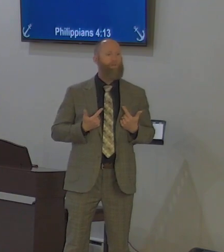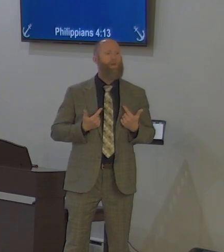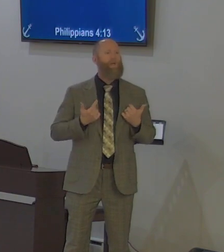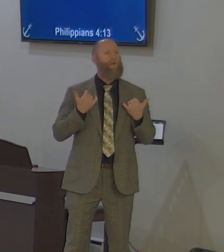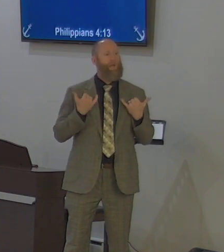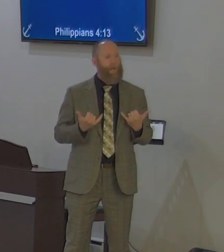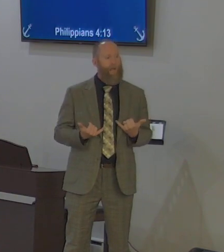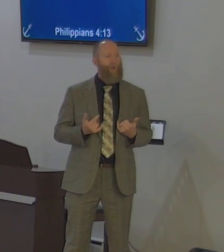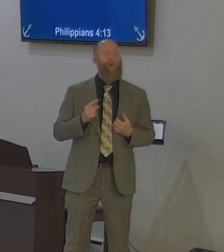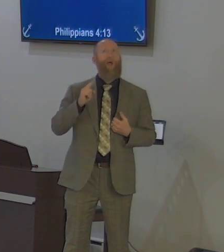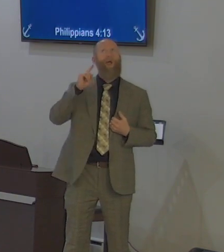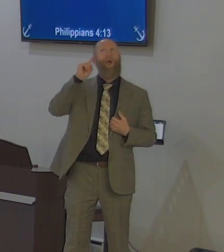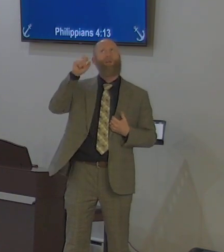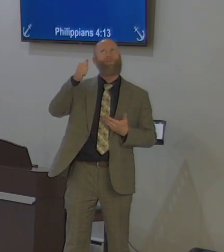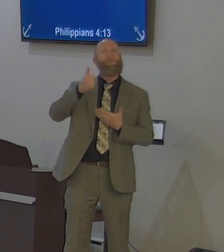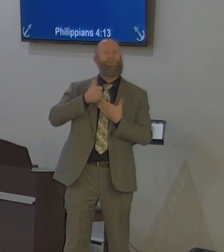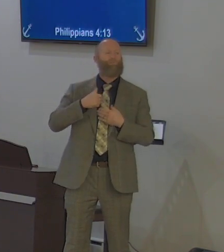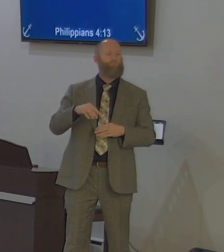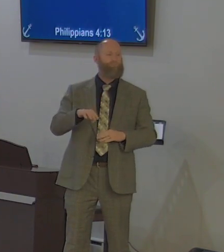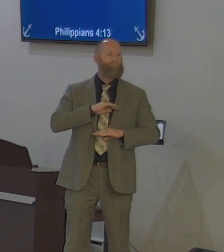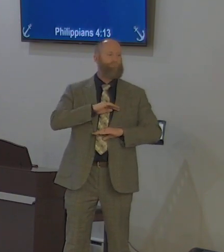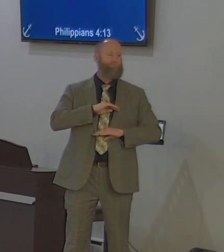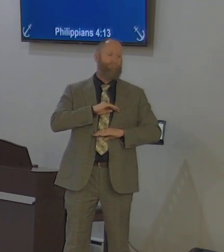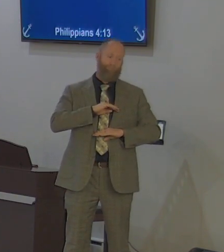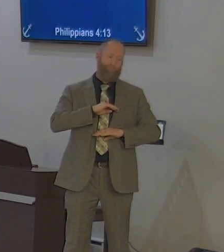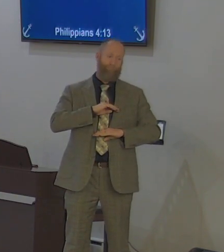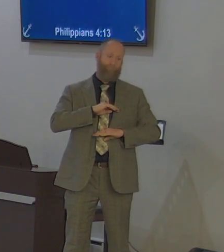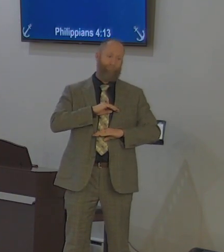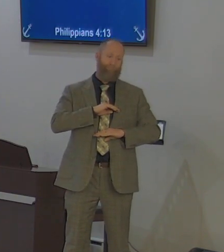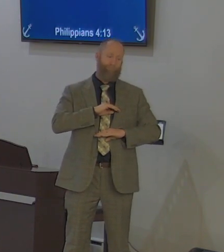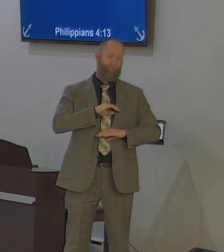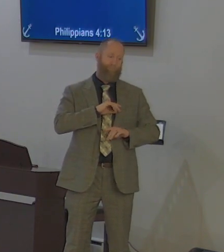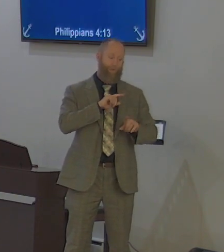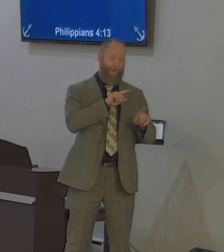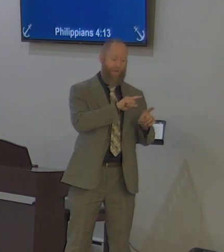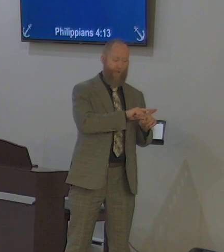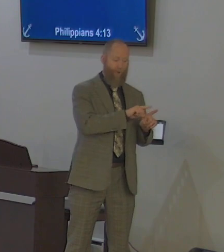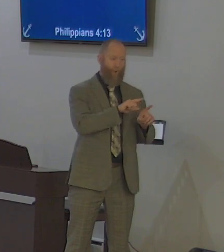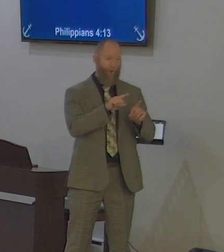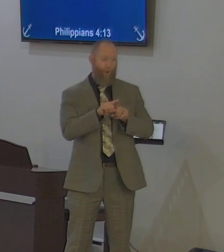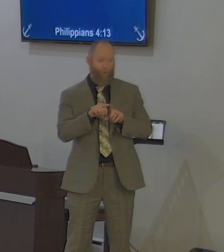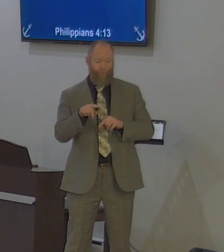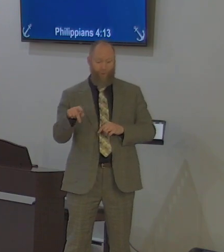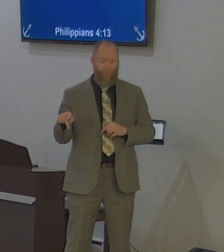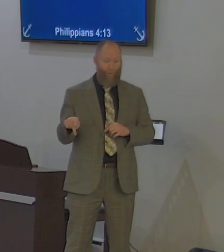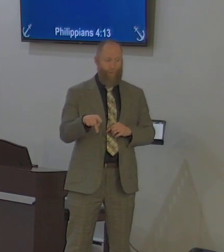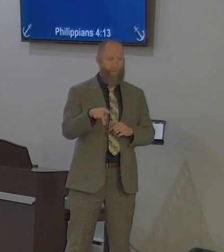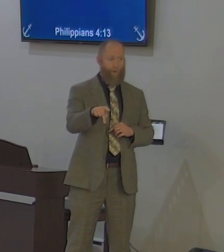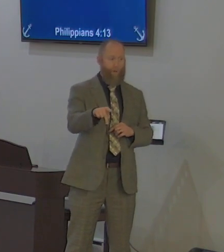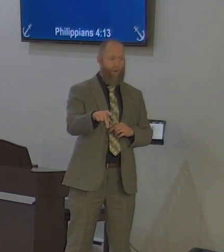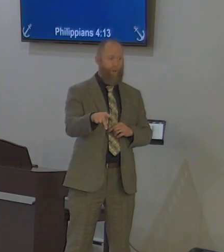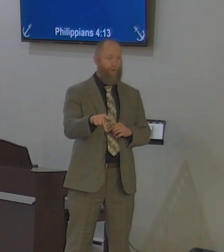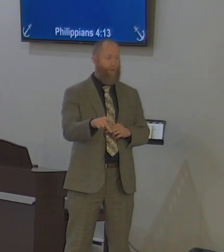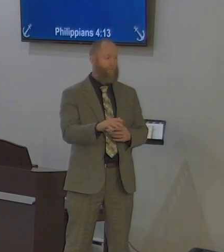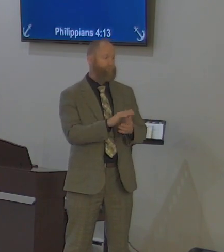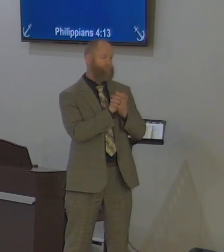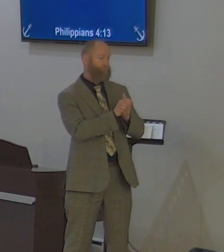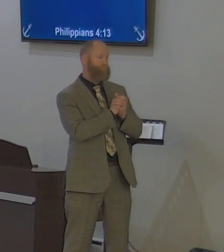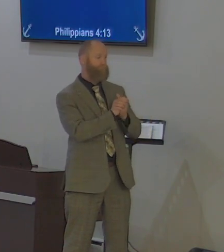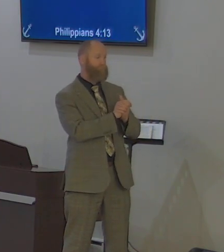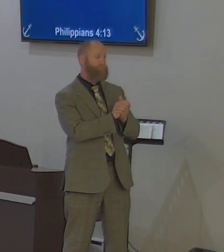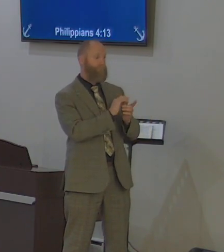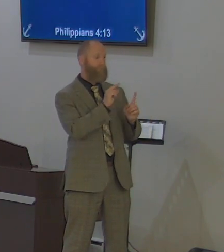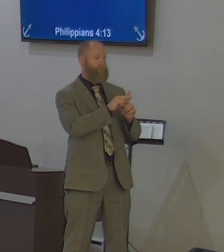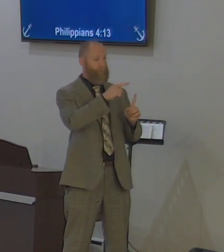Now, I want you to notice that Paul also commends the Philippians. And I do want to give you a little